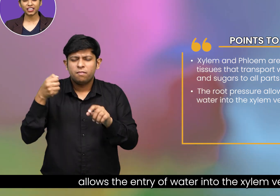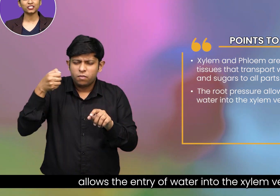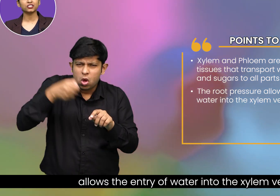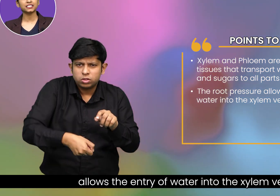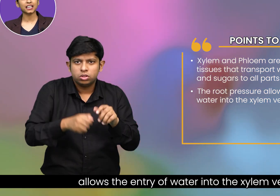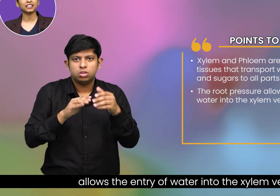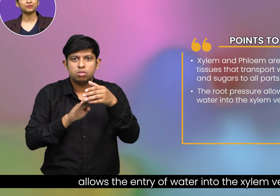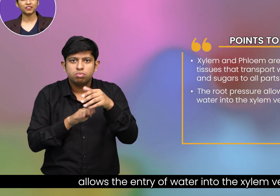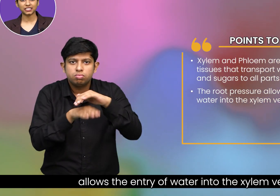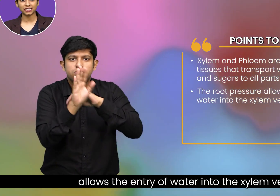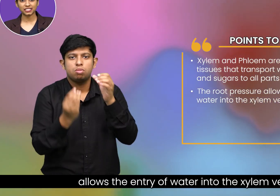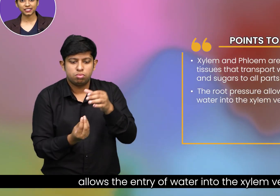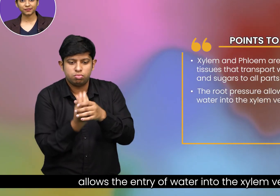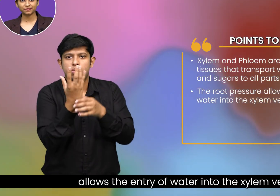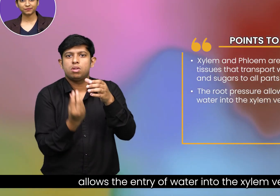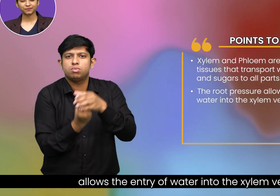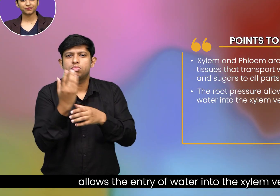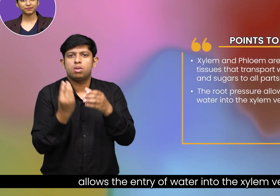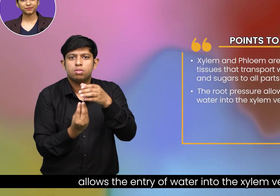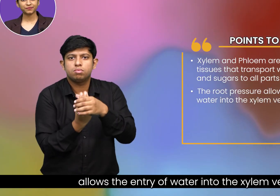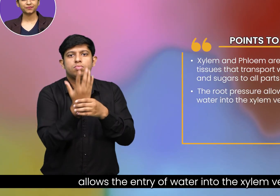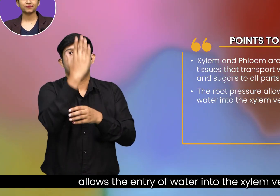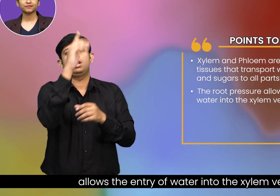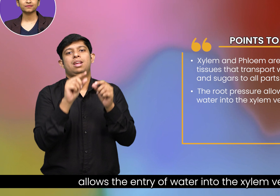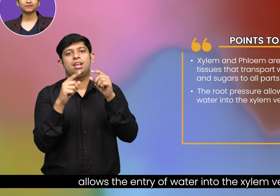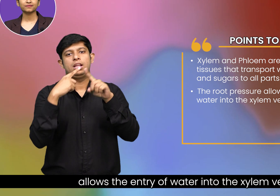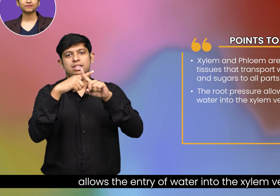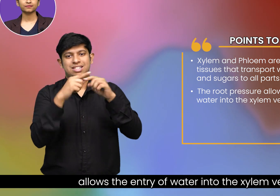water into the xylem vessels.